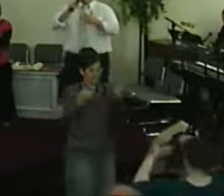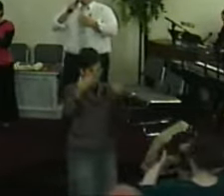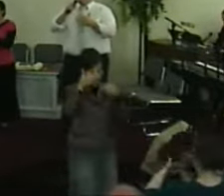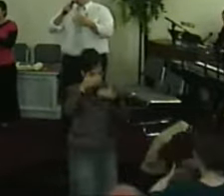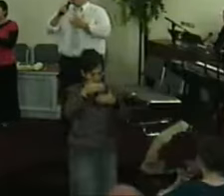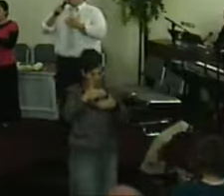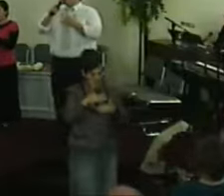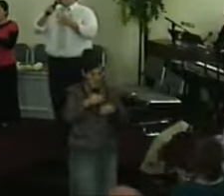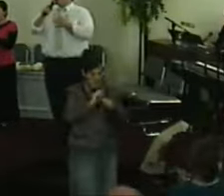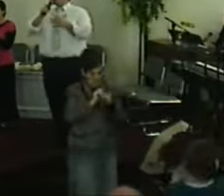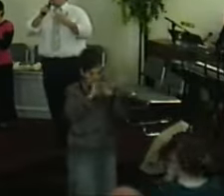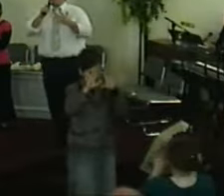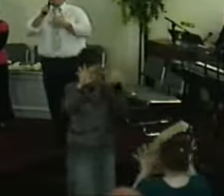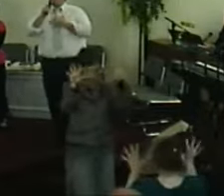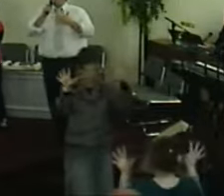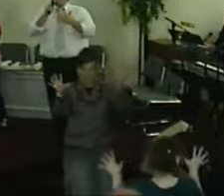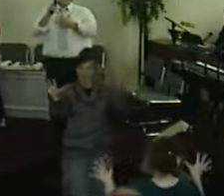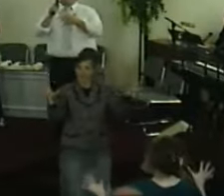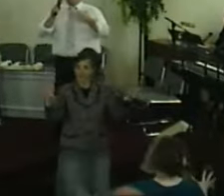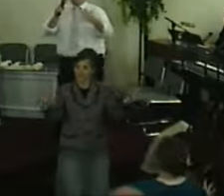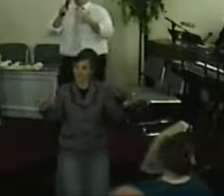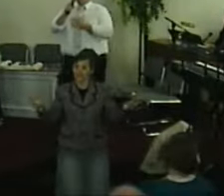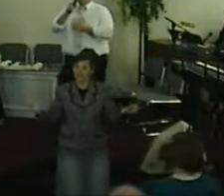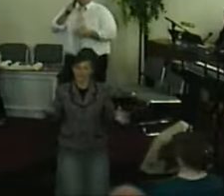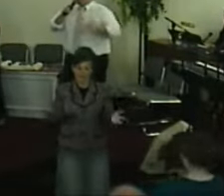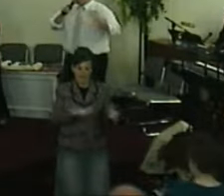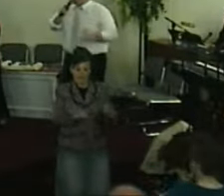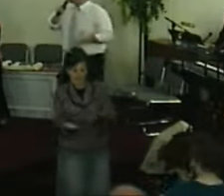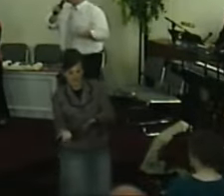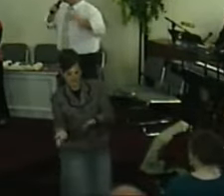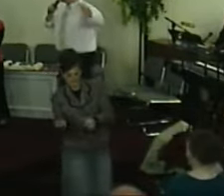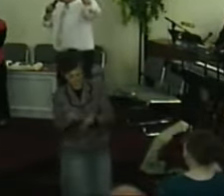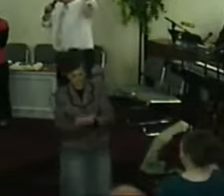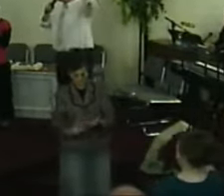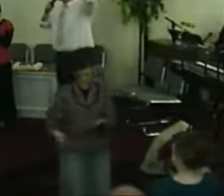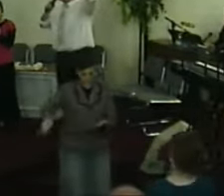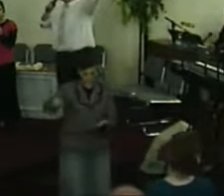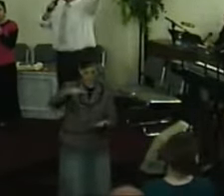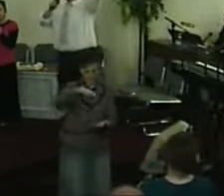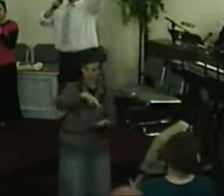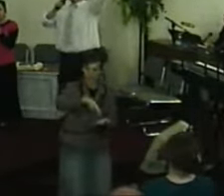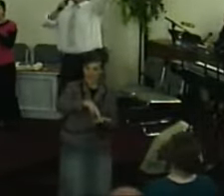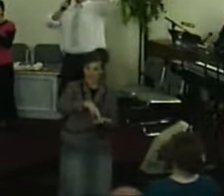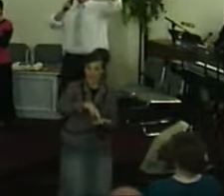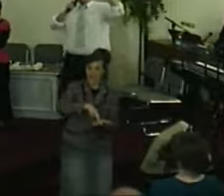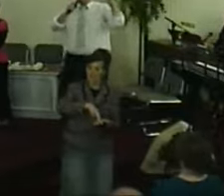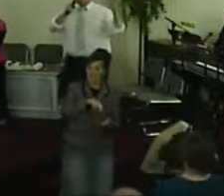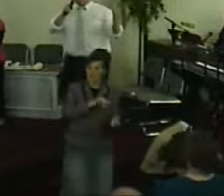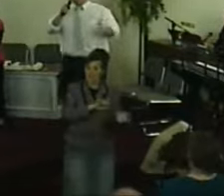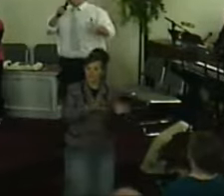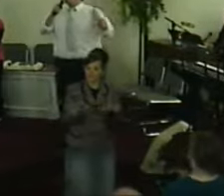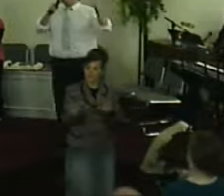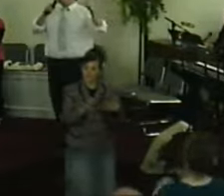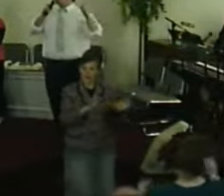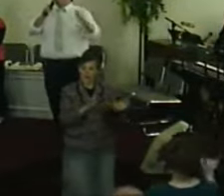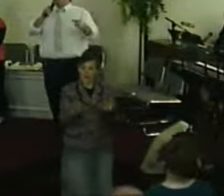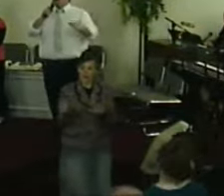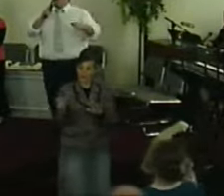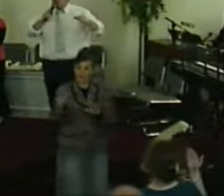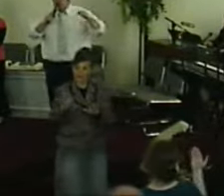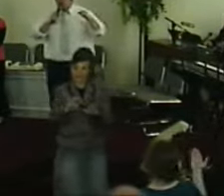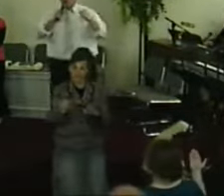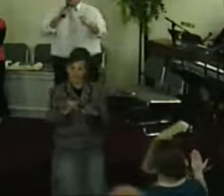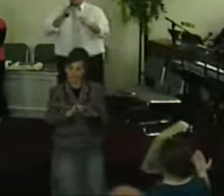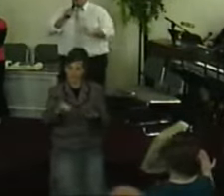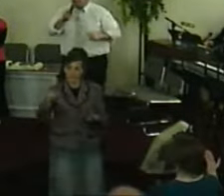Into the darkness you shine. Out of the ashes we rise. There's no one